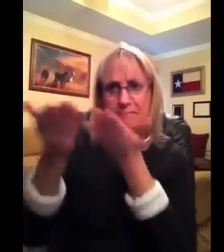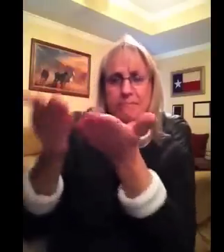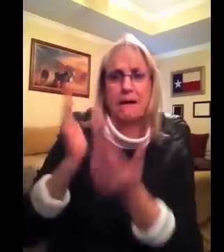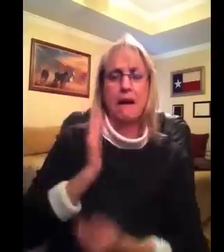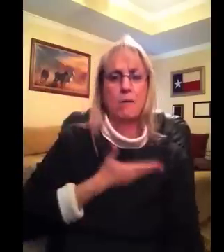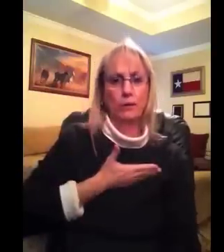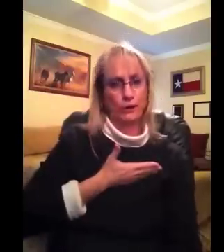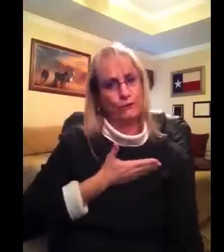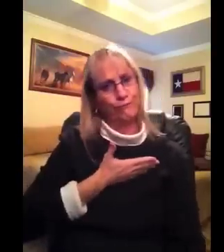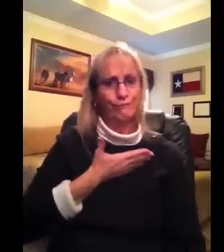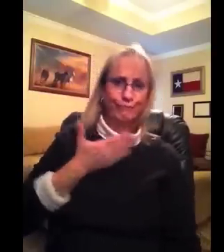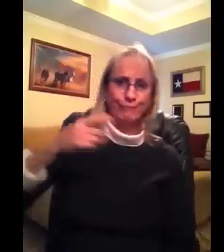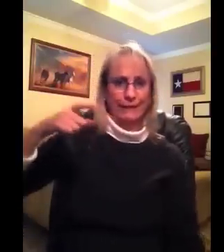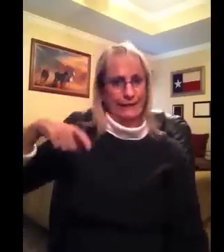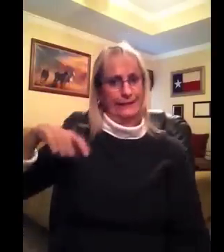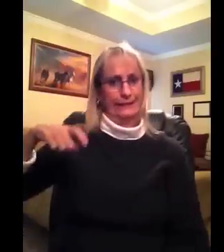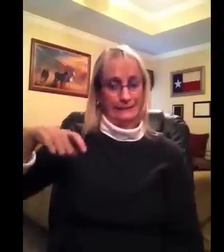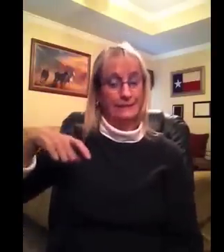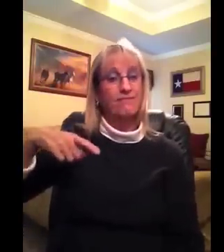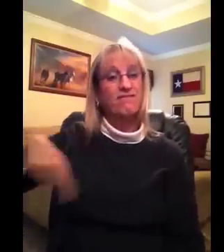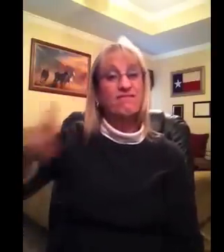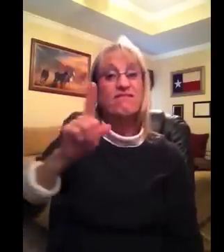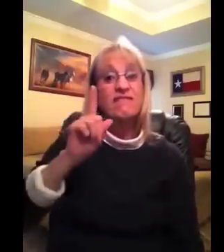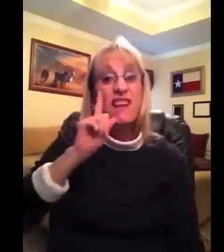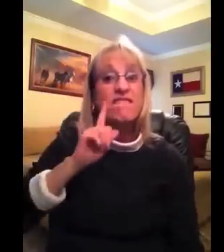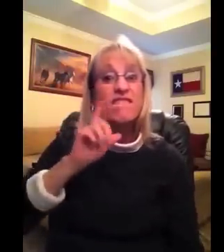and told them about our need.